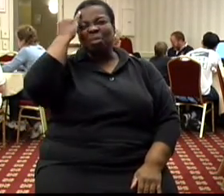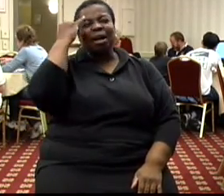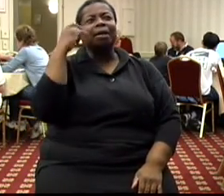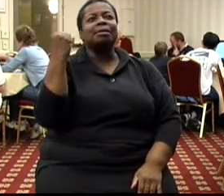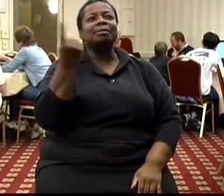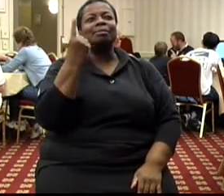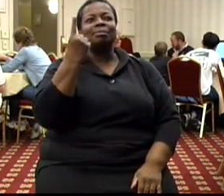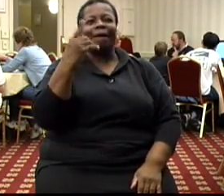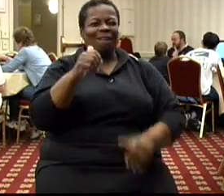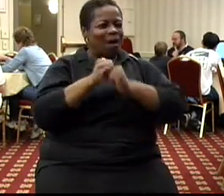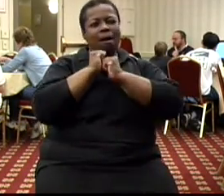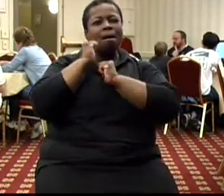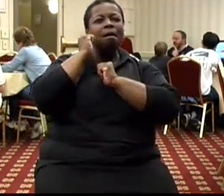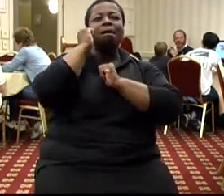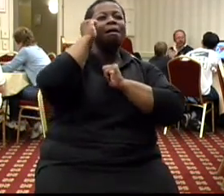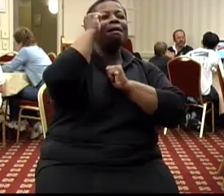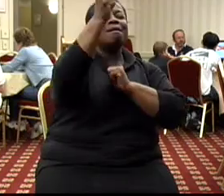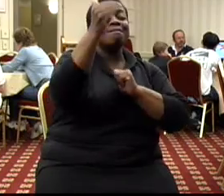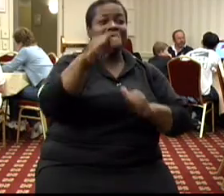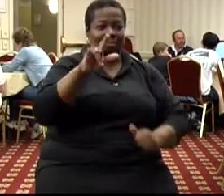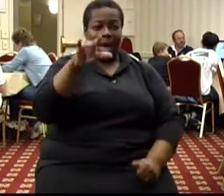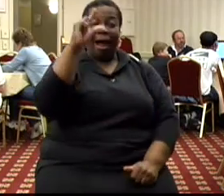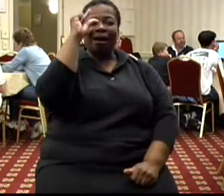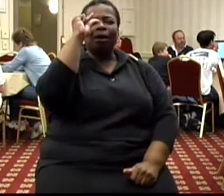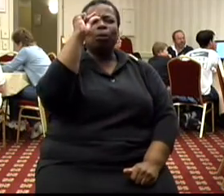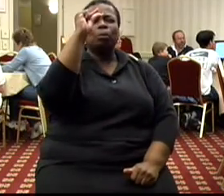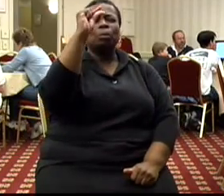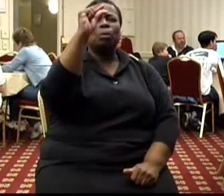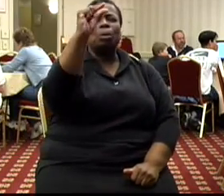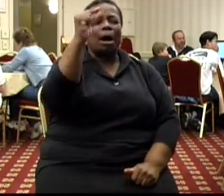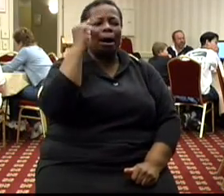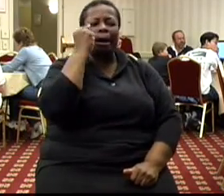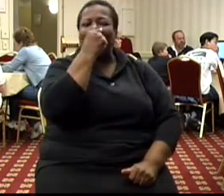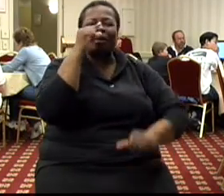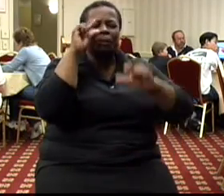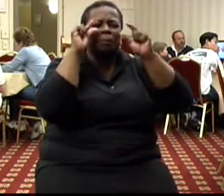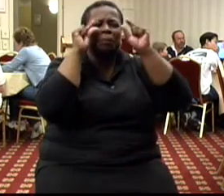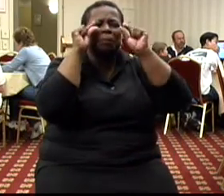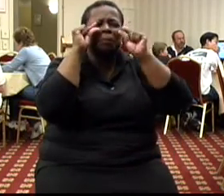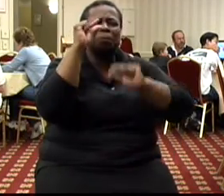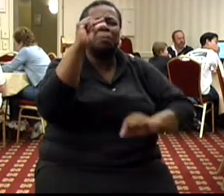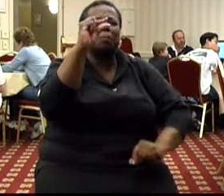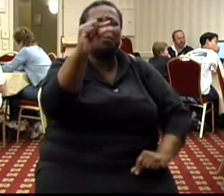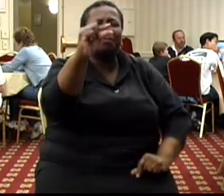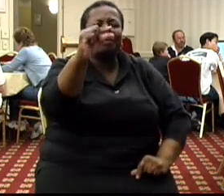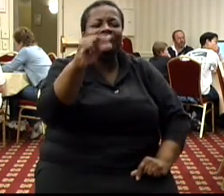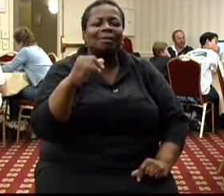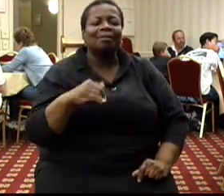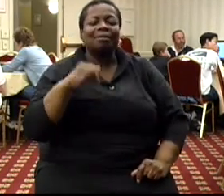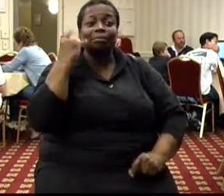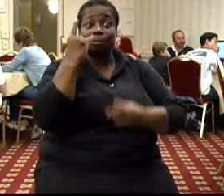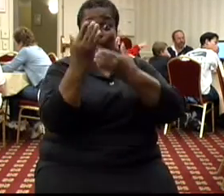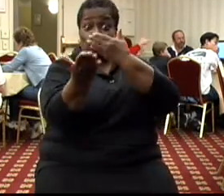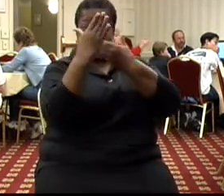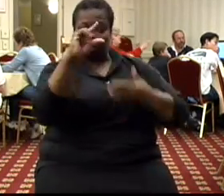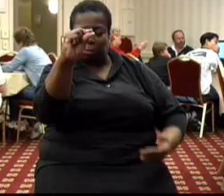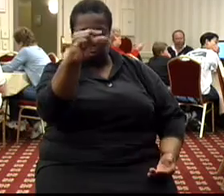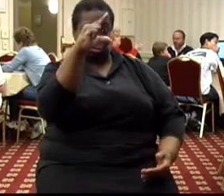If someone is in the distance, you need to show perspective with your eyes by squinting. If someone is up close, of course you'll want